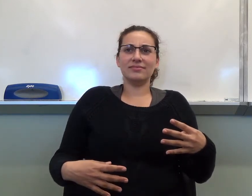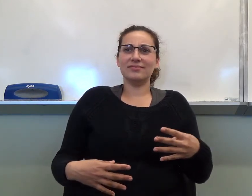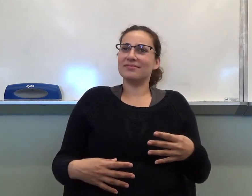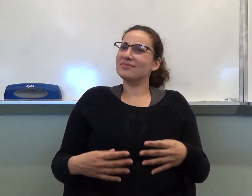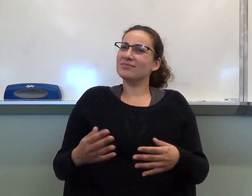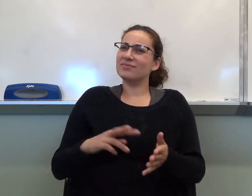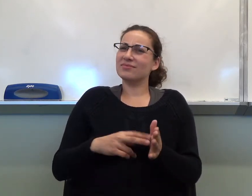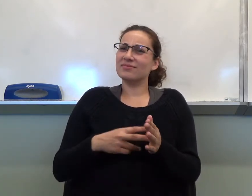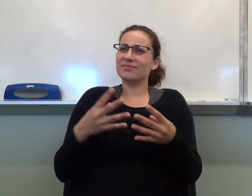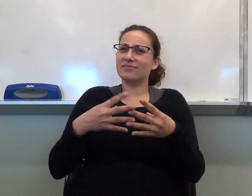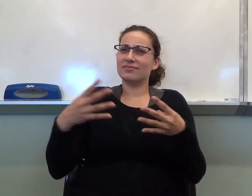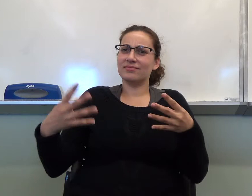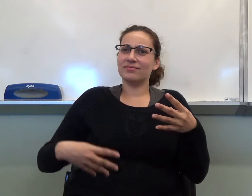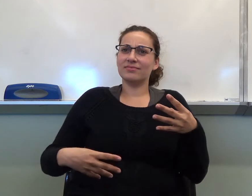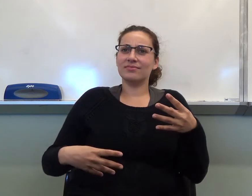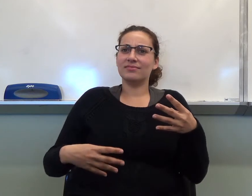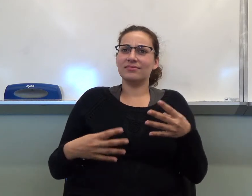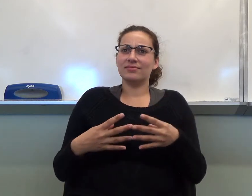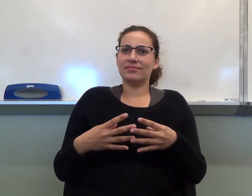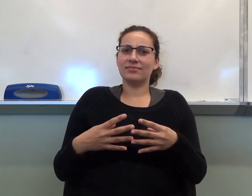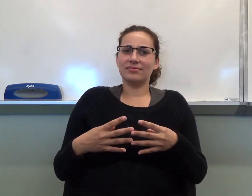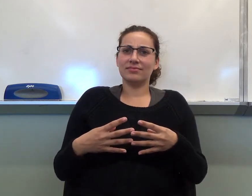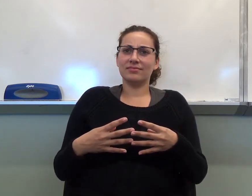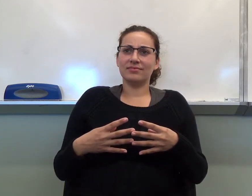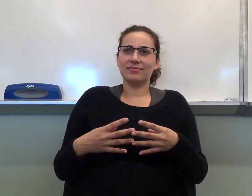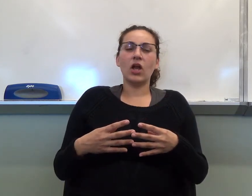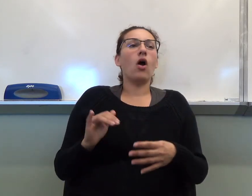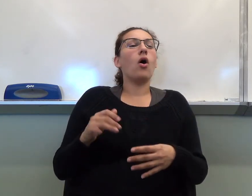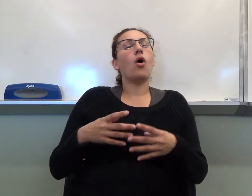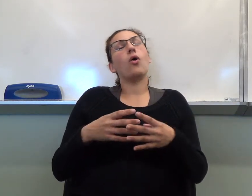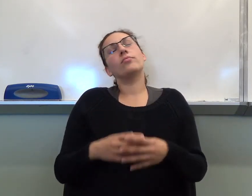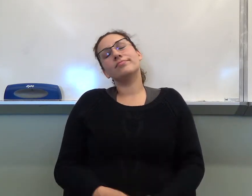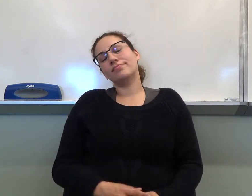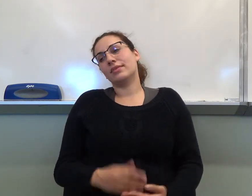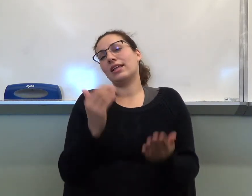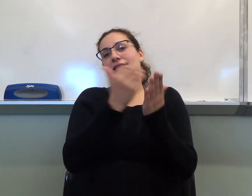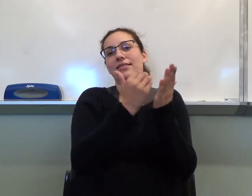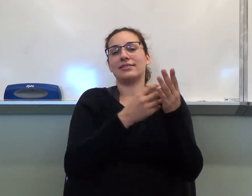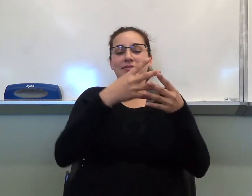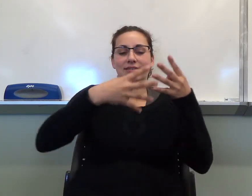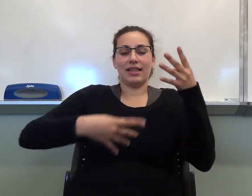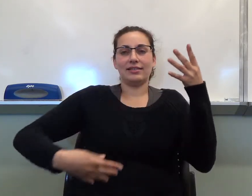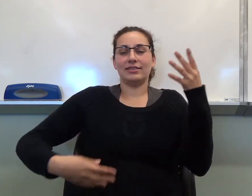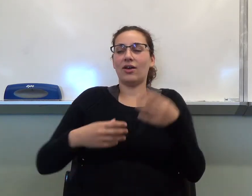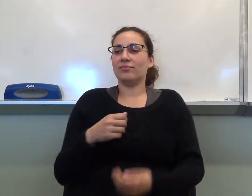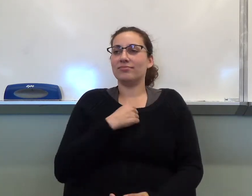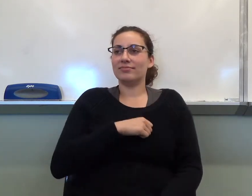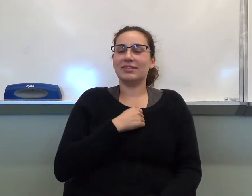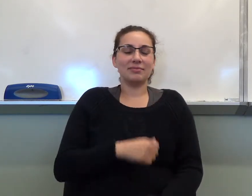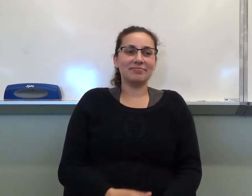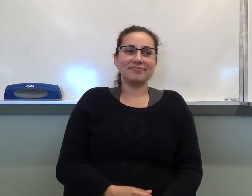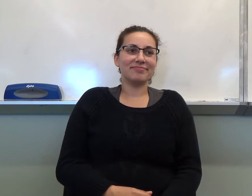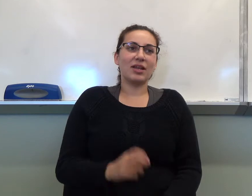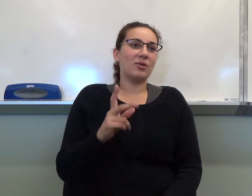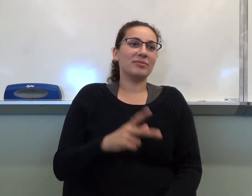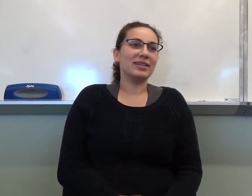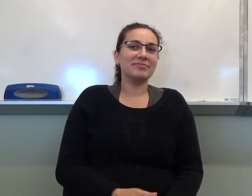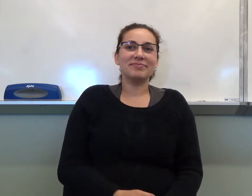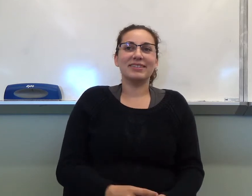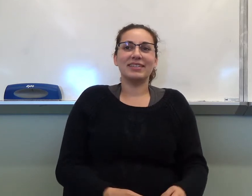Fahrenheit, 32 degrees, Celsius, 0 degrees, but the size of the degree has to be different.